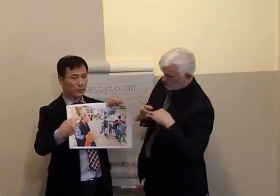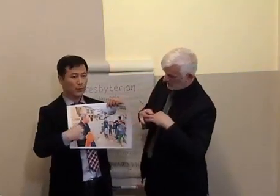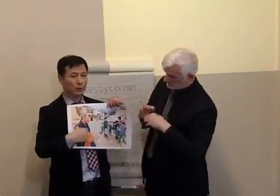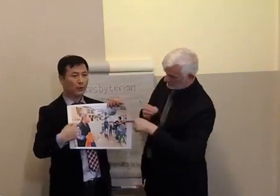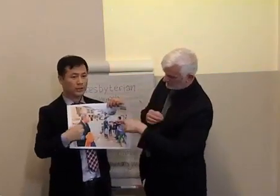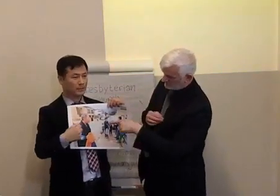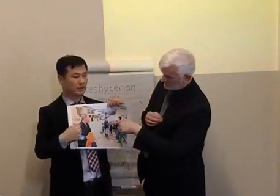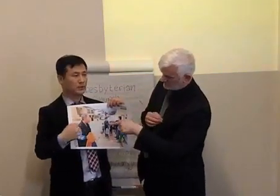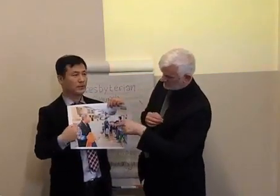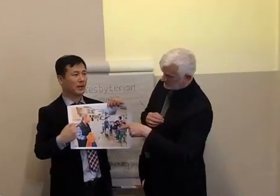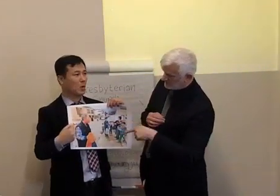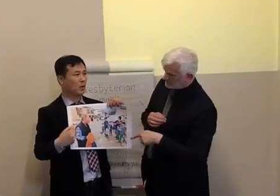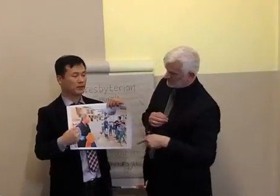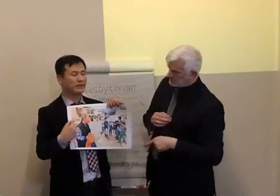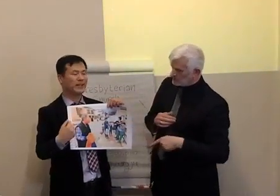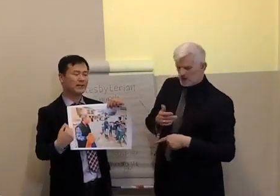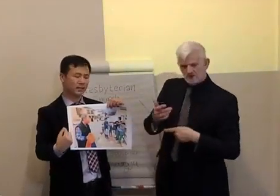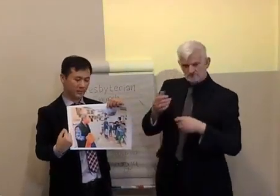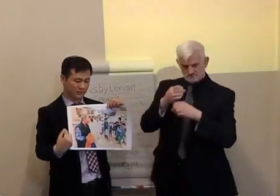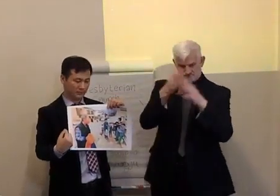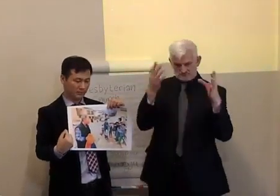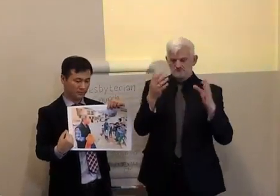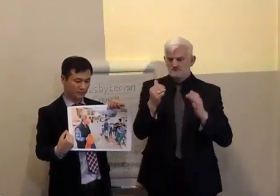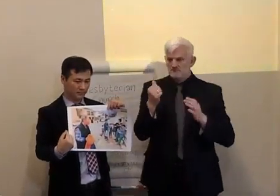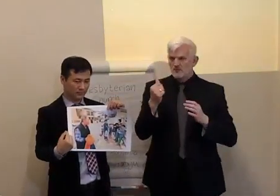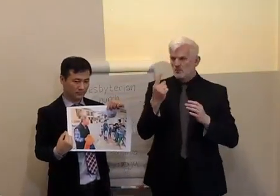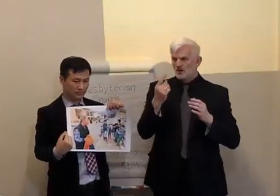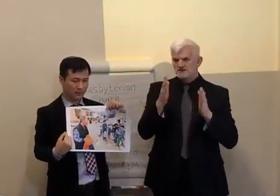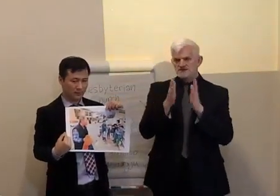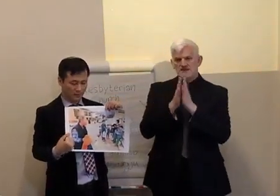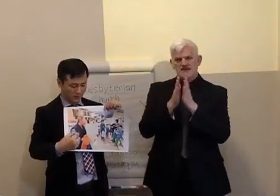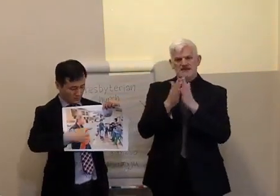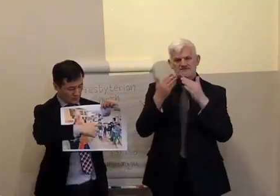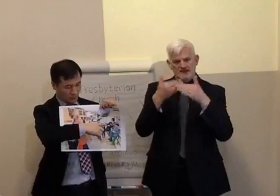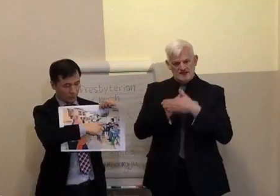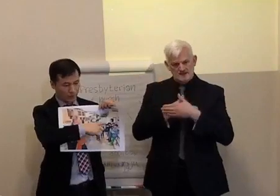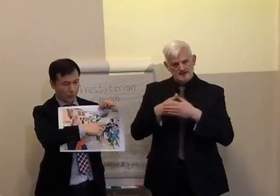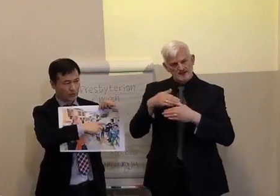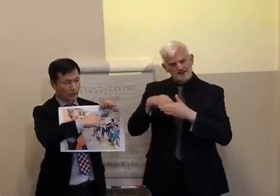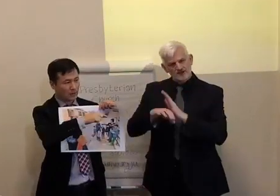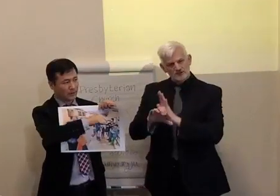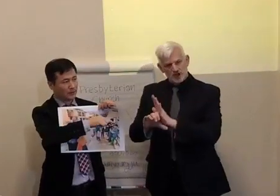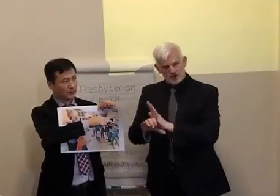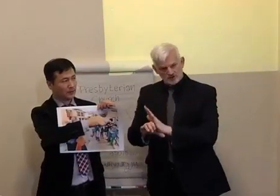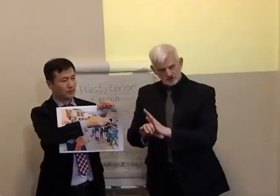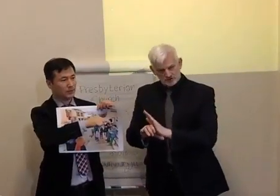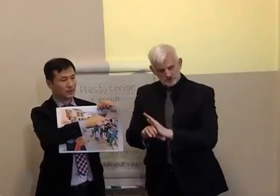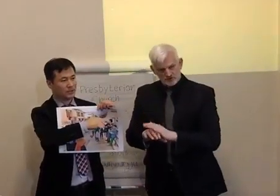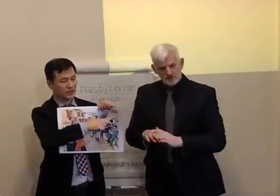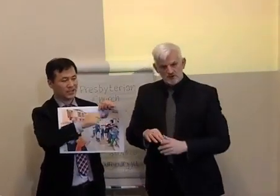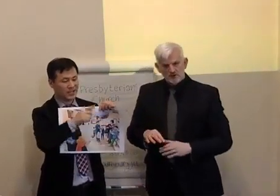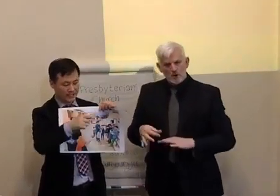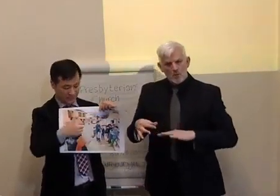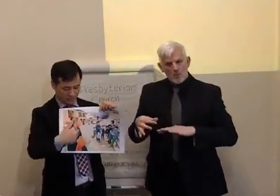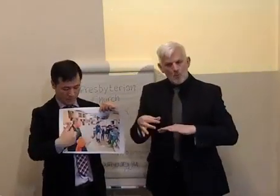We were worshiping Sunday evening. But she wanted to come in, but she needed a key from